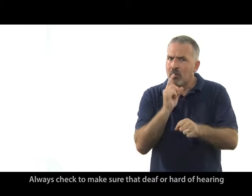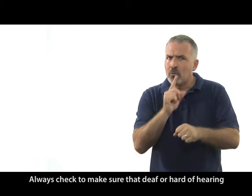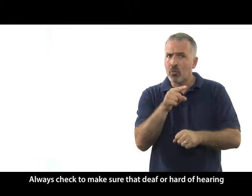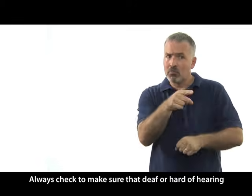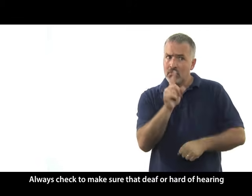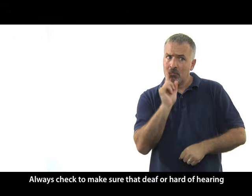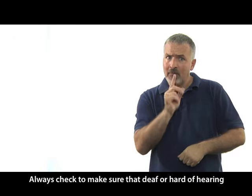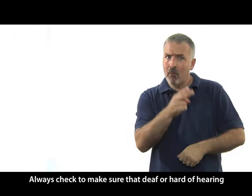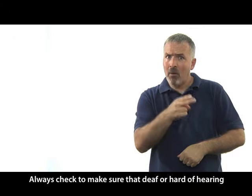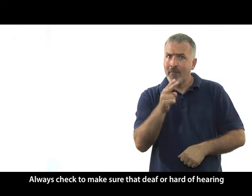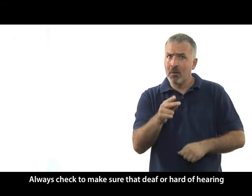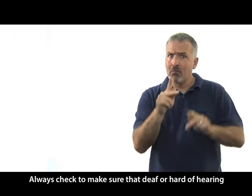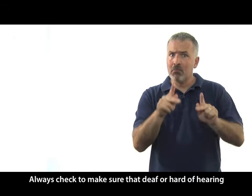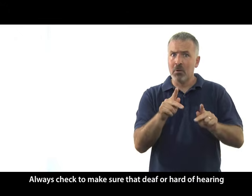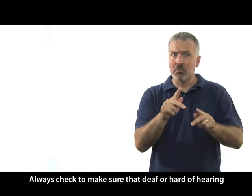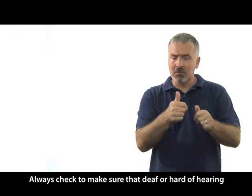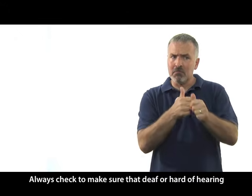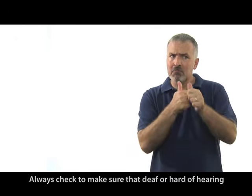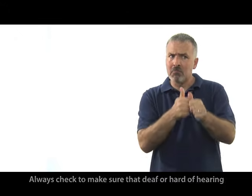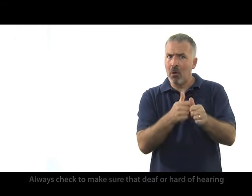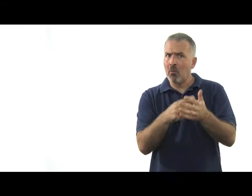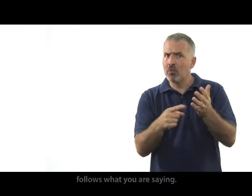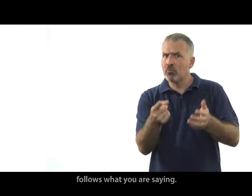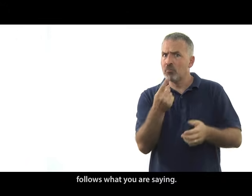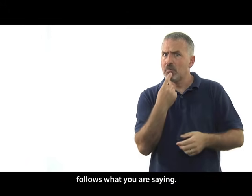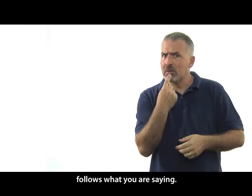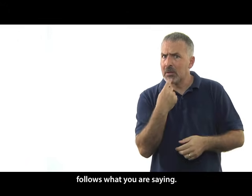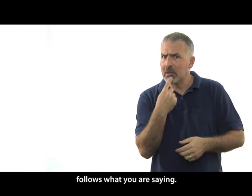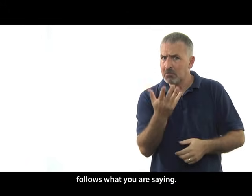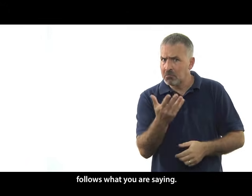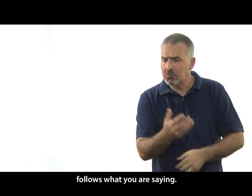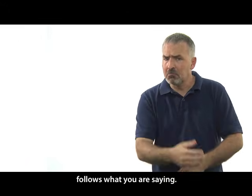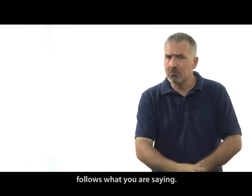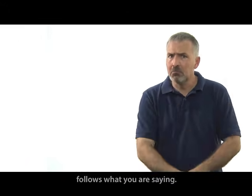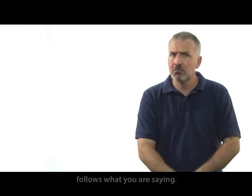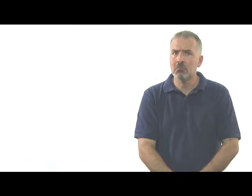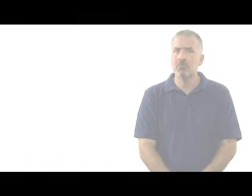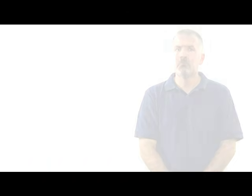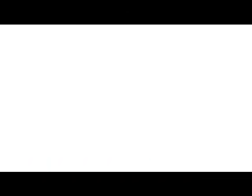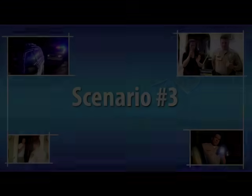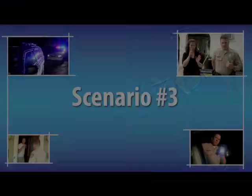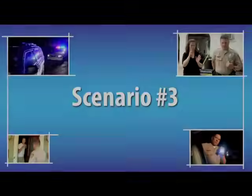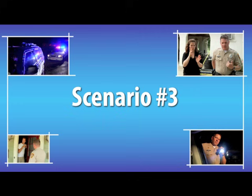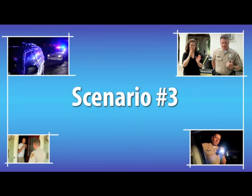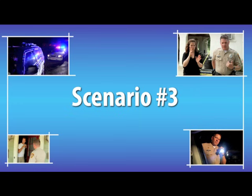Always check to make sure the deaf or hard of hearing person follows what you're saying.